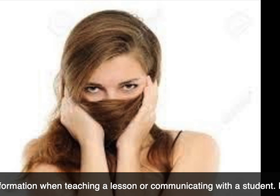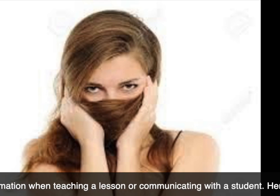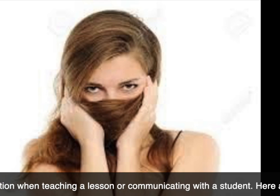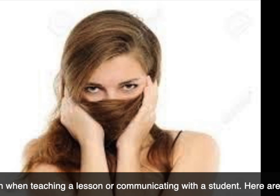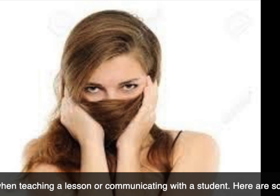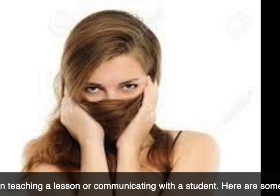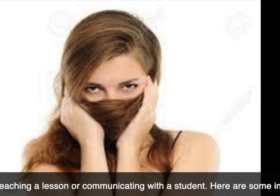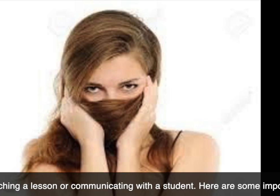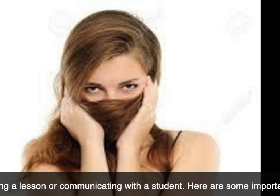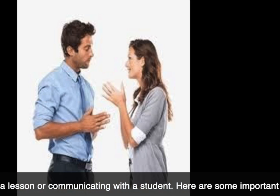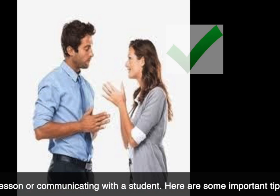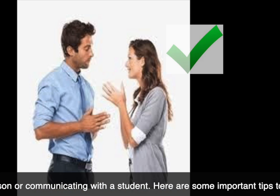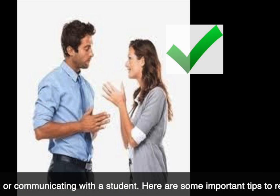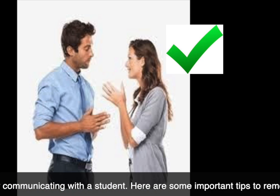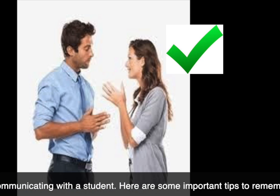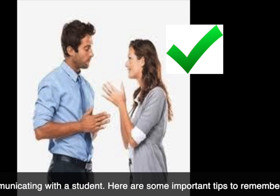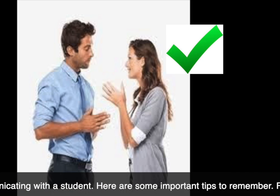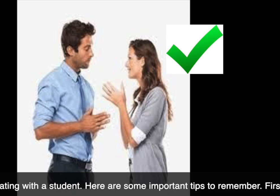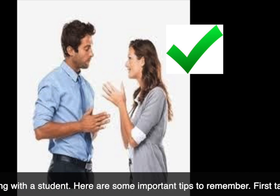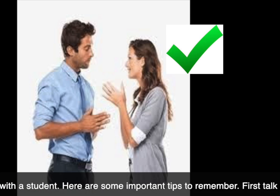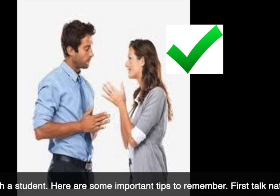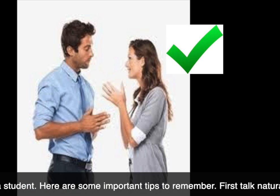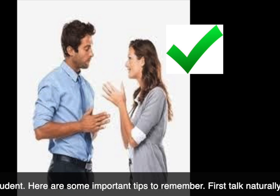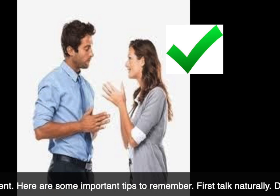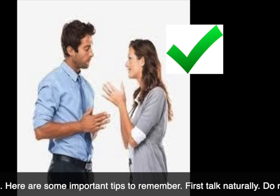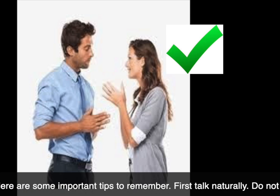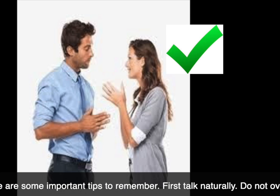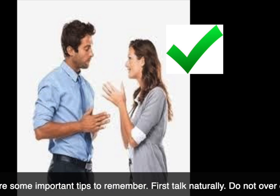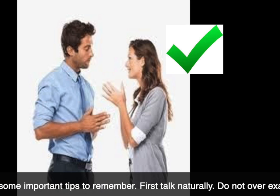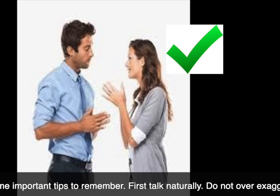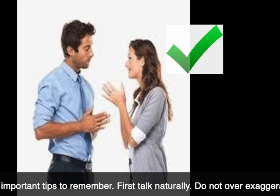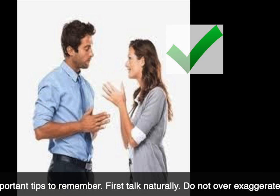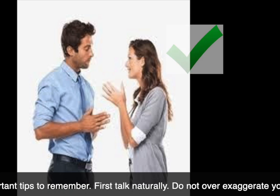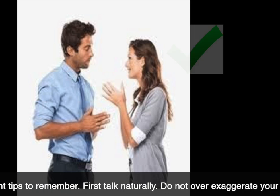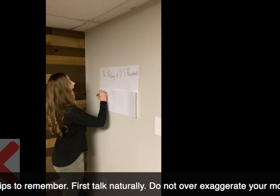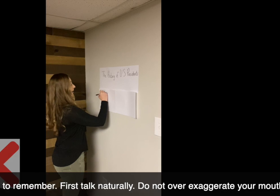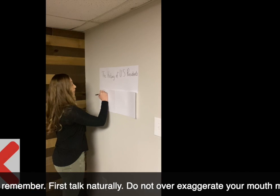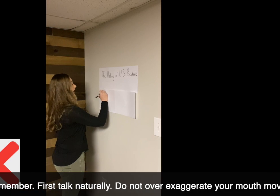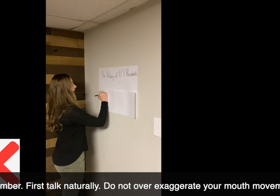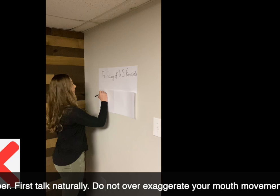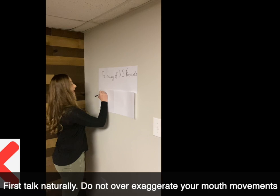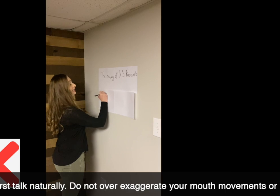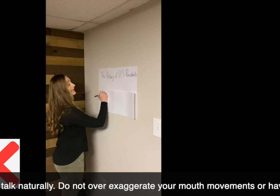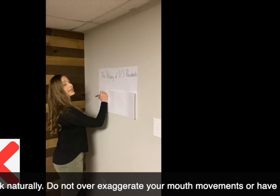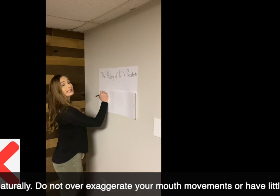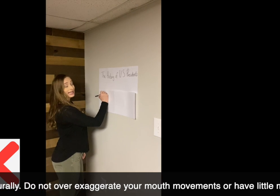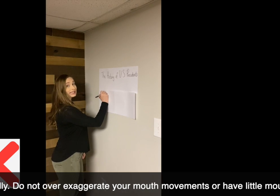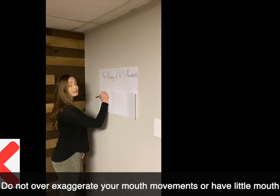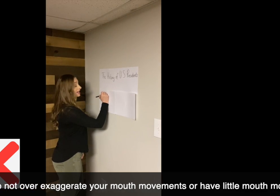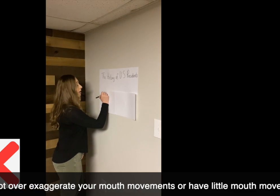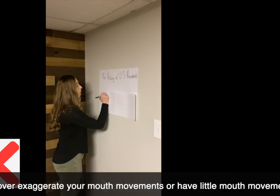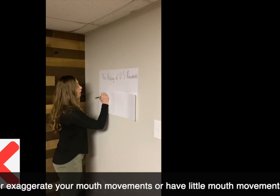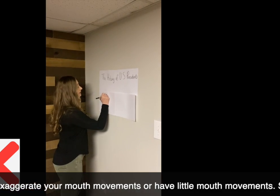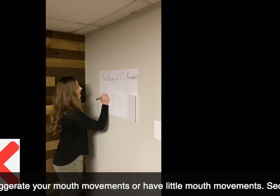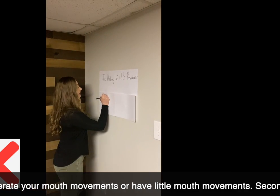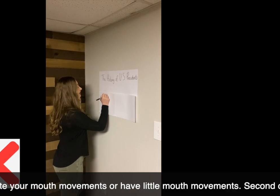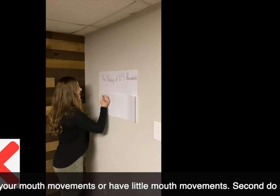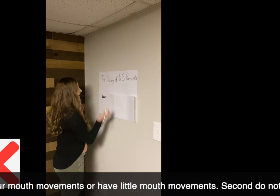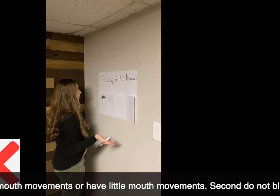remember. First, talk naturally. Do not over-exaggerate your mouth movements or have little mouth movements. Second, do